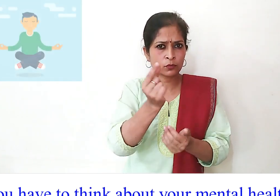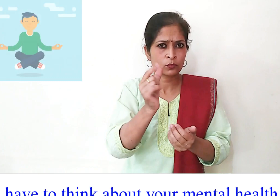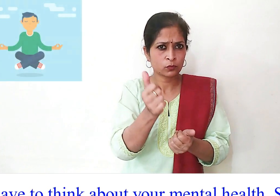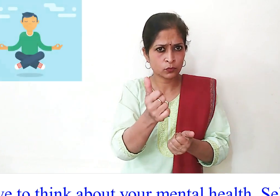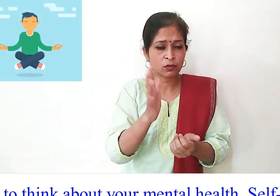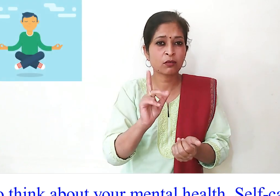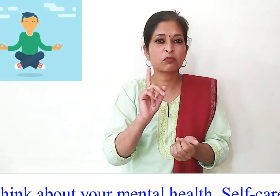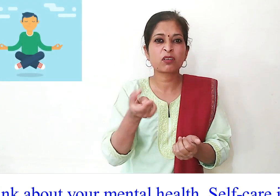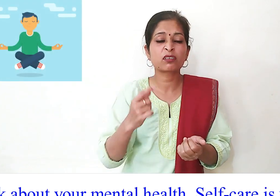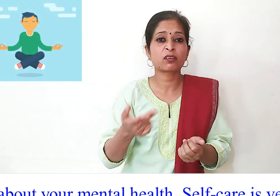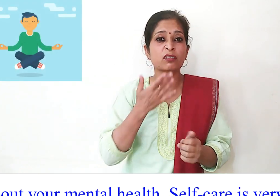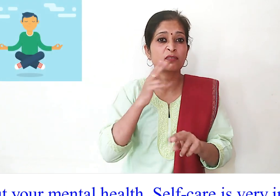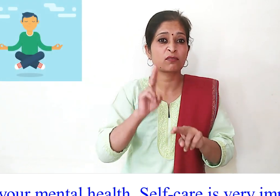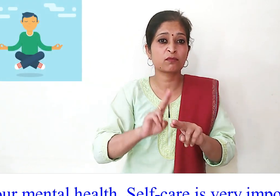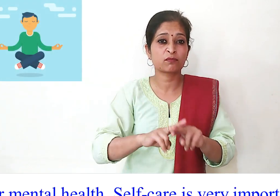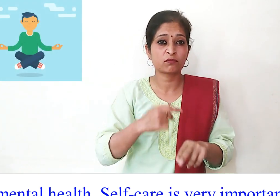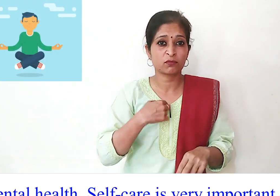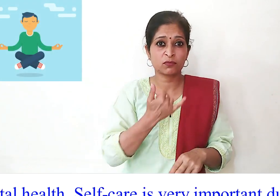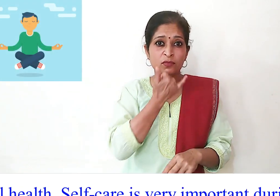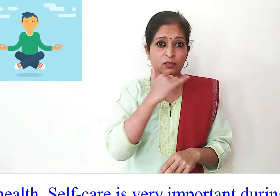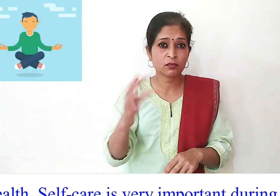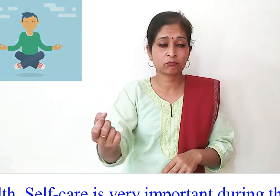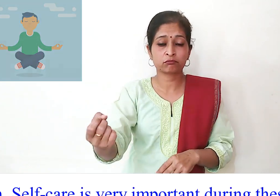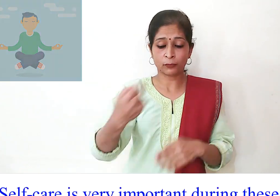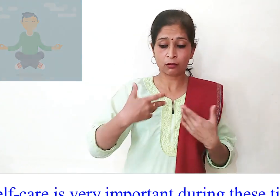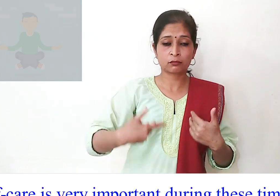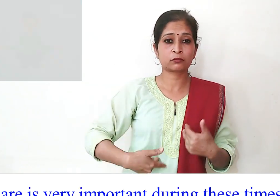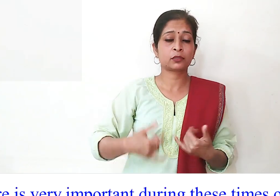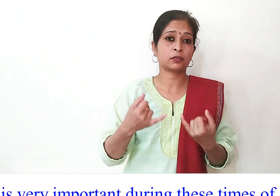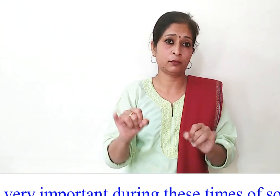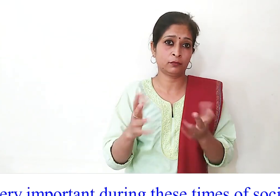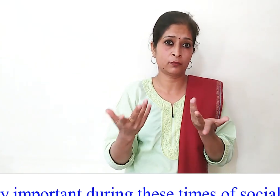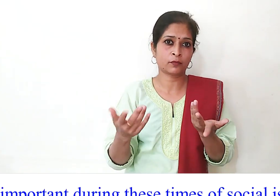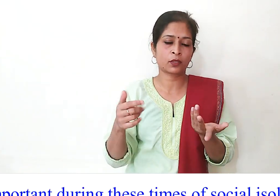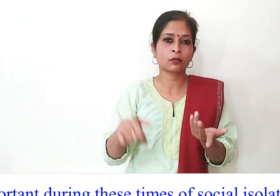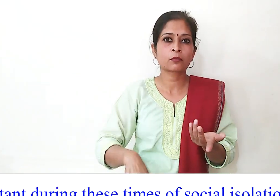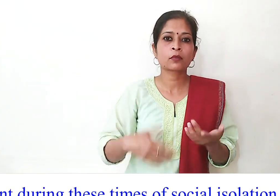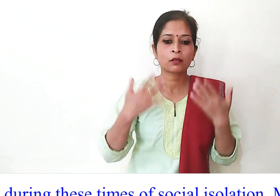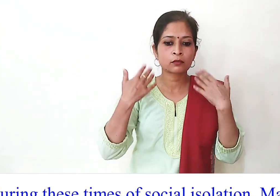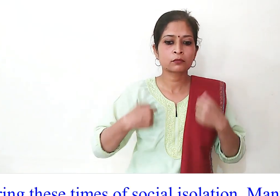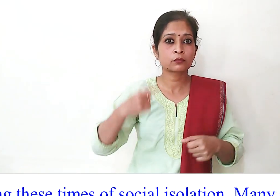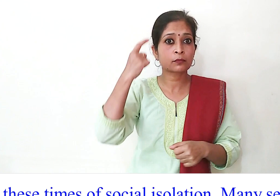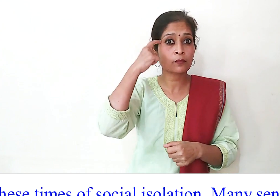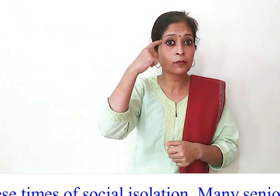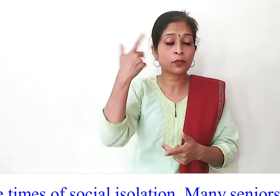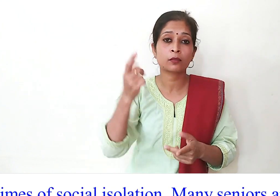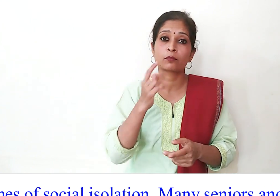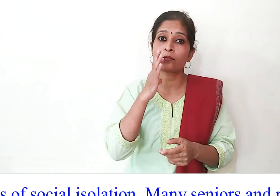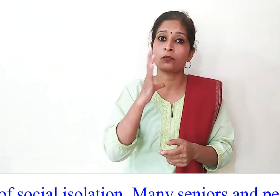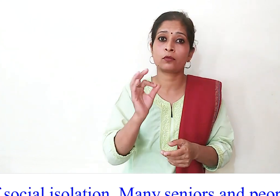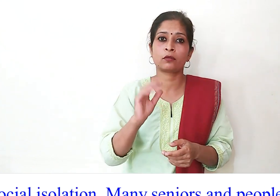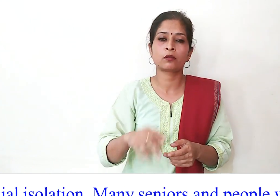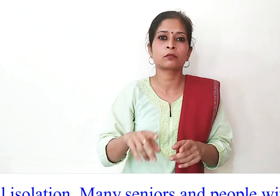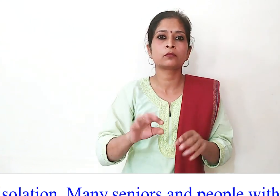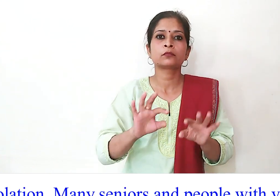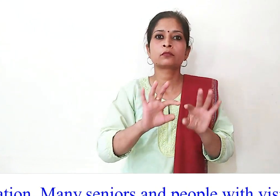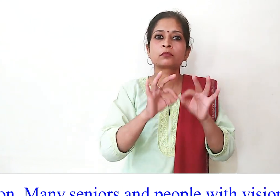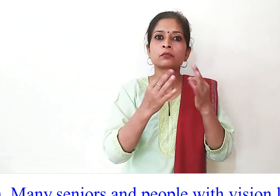think about your mental health. Self-care is very important during these times of social isolation. Many seniors and people